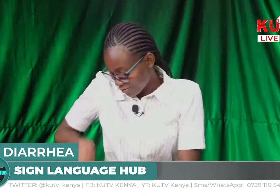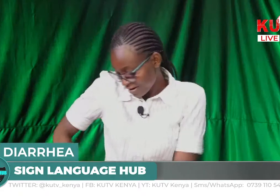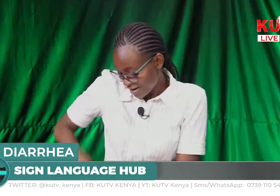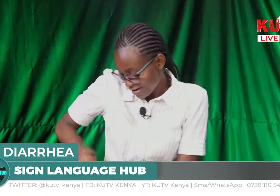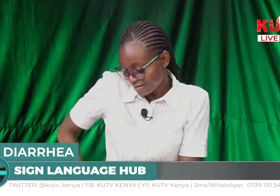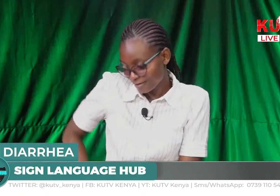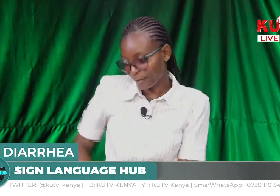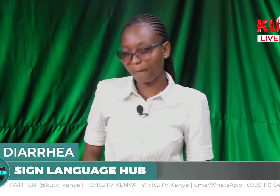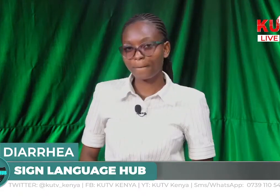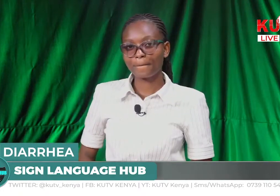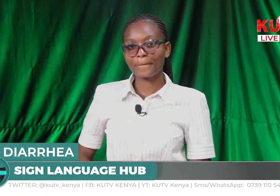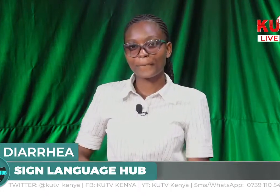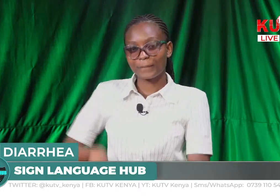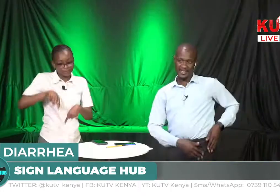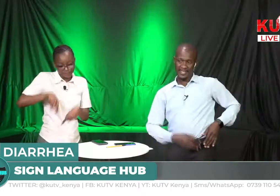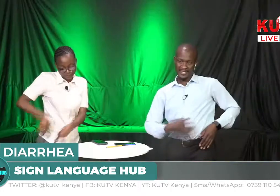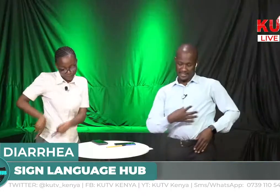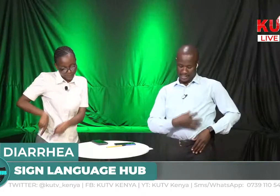Diarrhea. Okay?